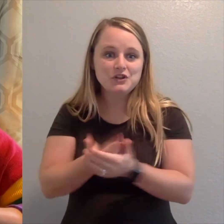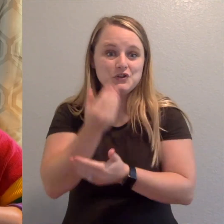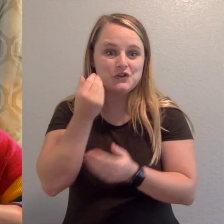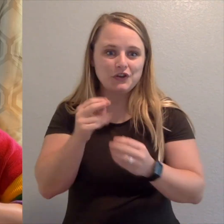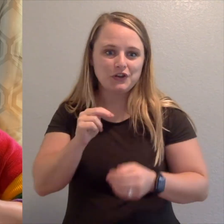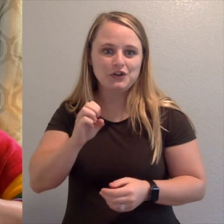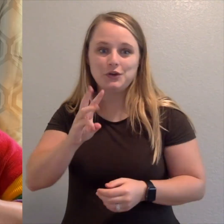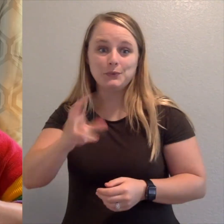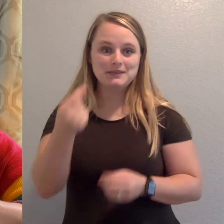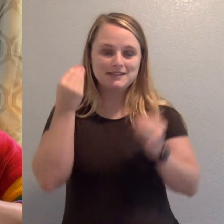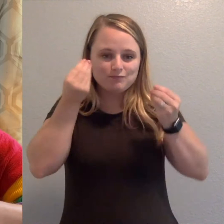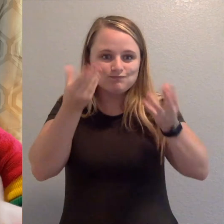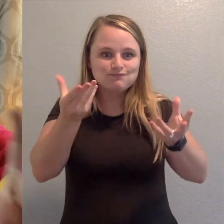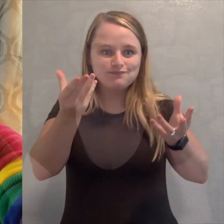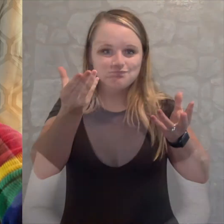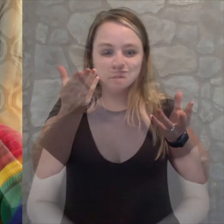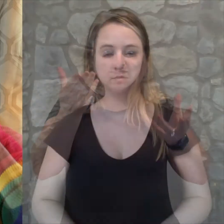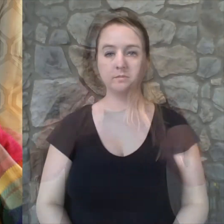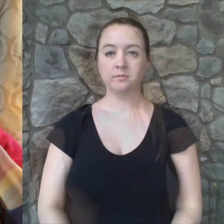news.